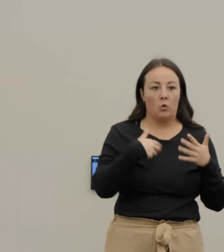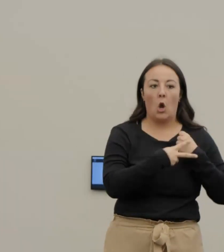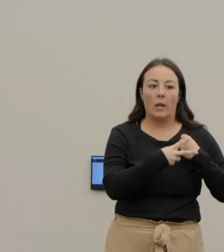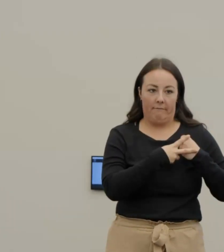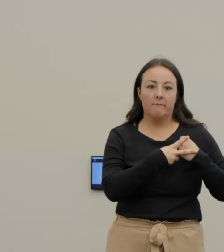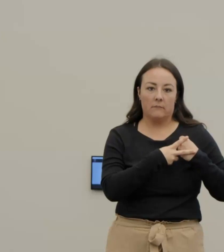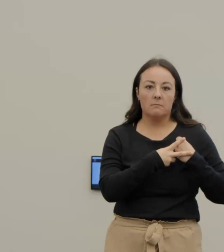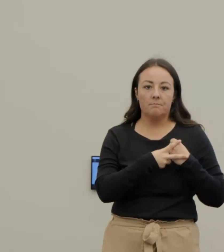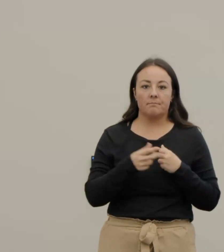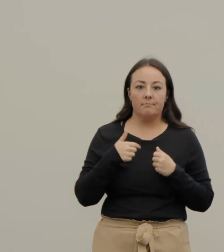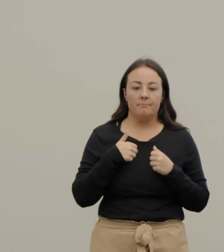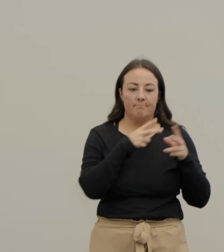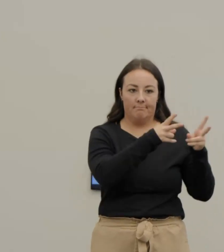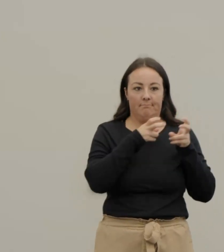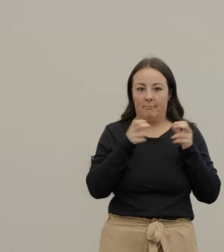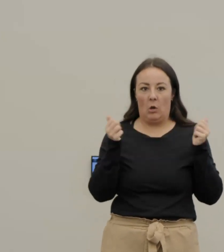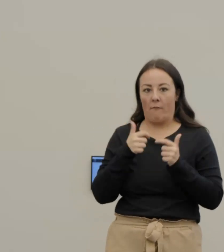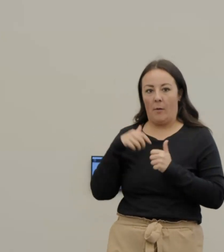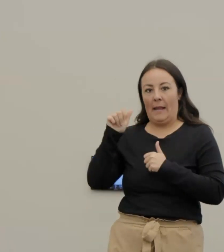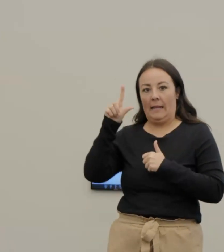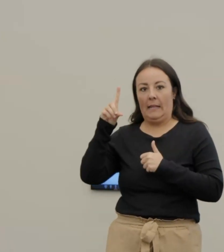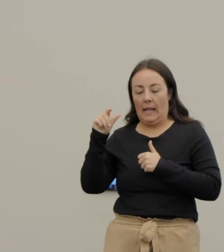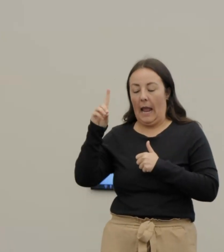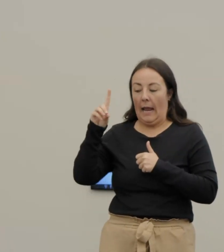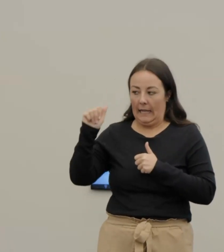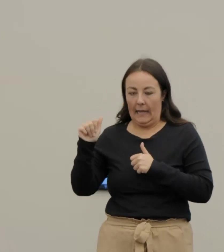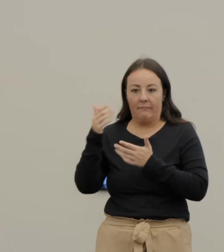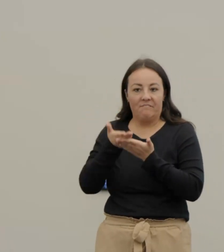I pulled this all from the ADA fact sheet, by the way, highly recommended. It